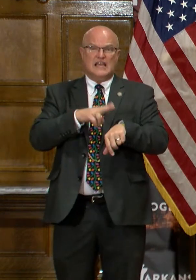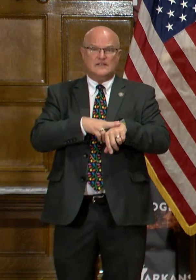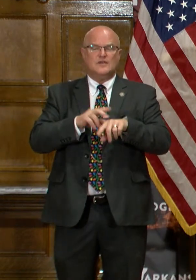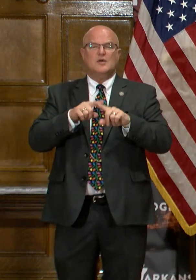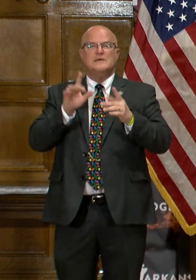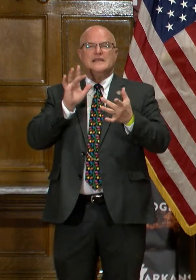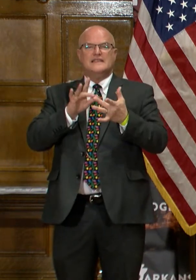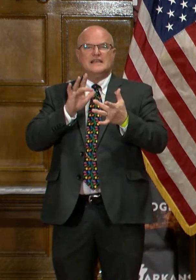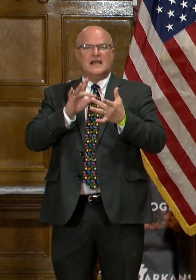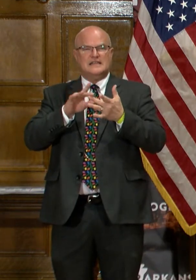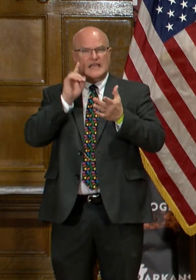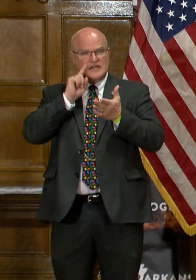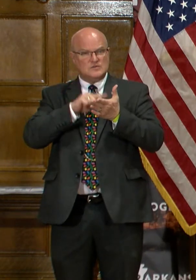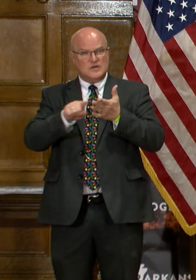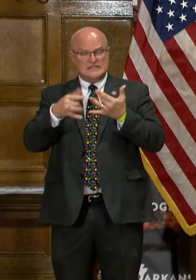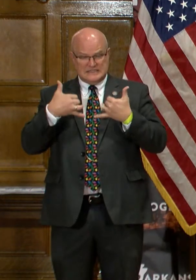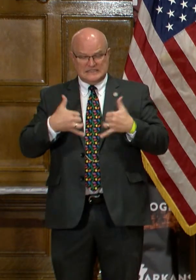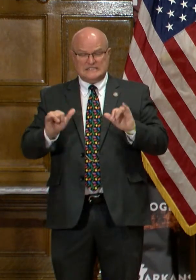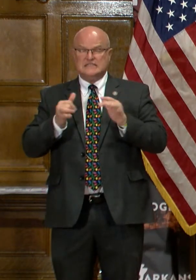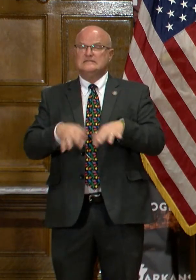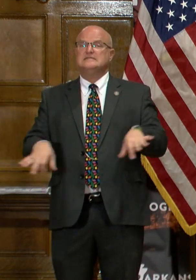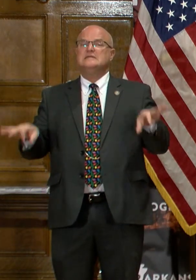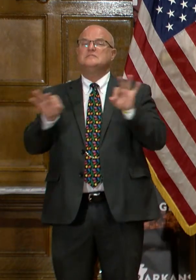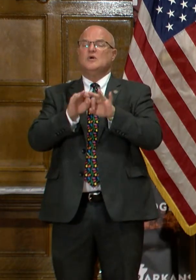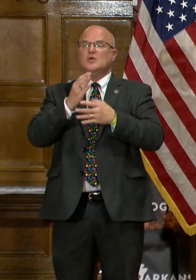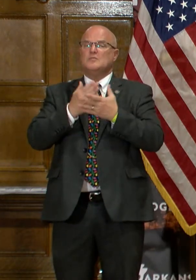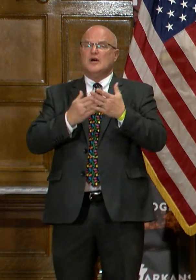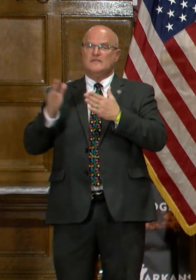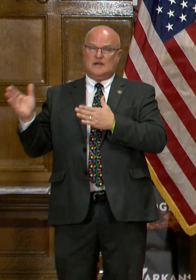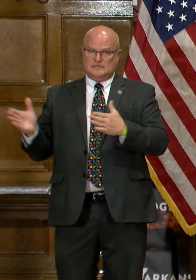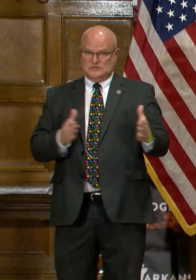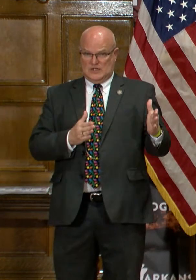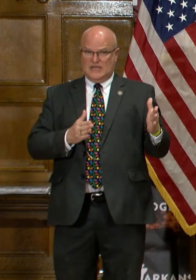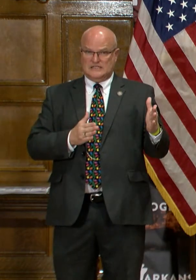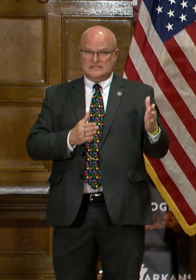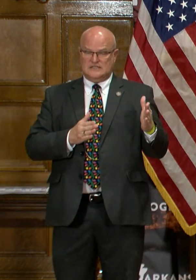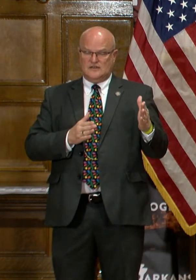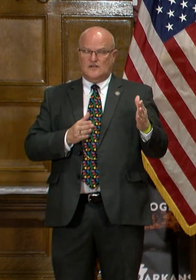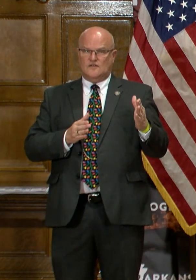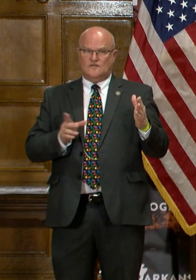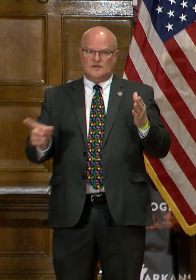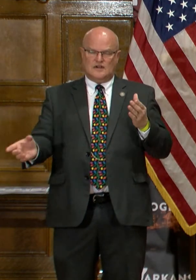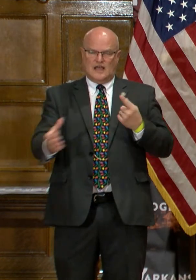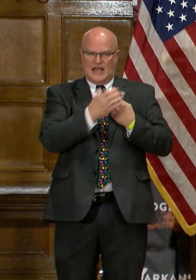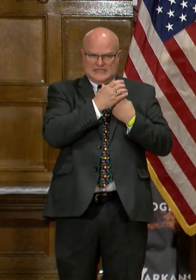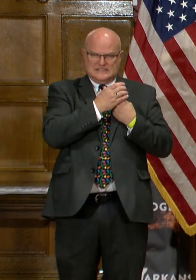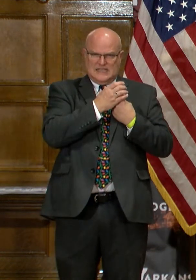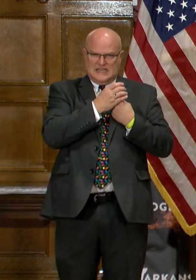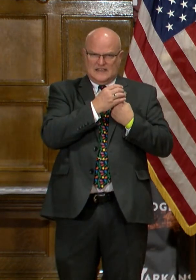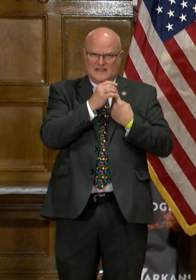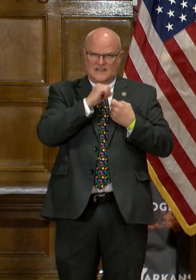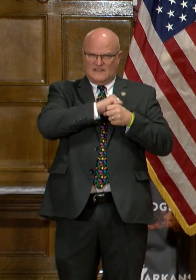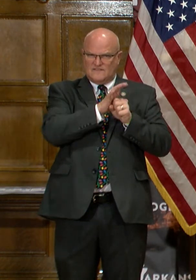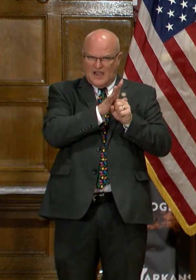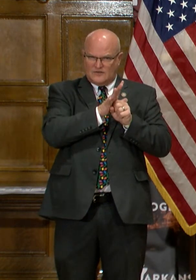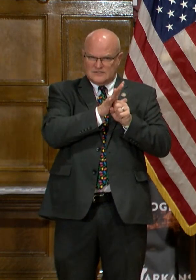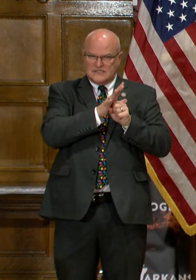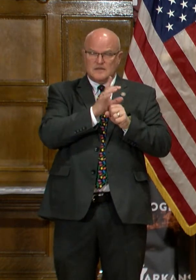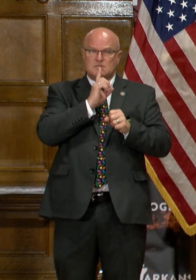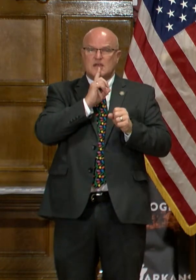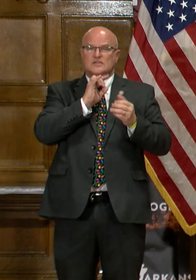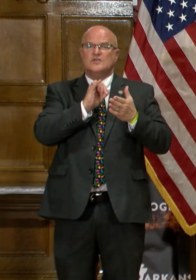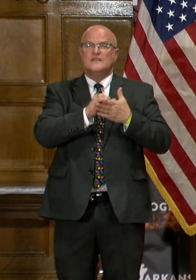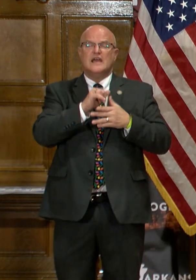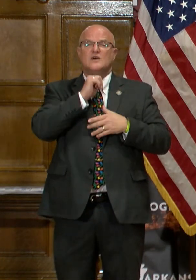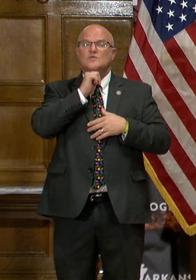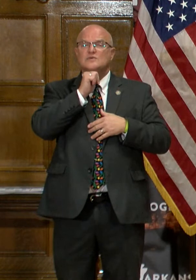the contact tracing is still a very important part of our strategy for isolating the virus and making sure